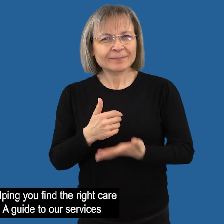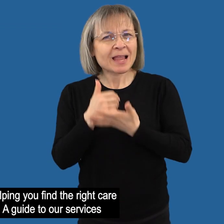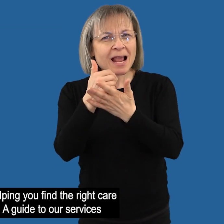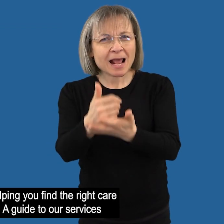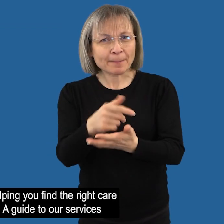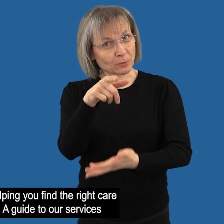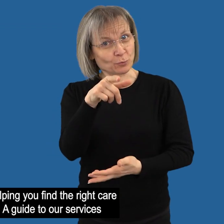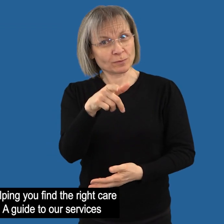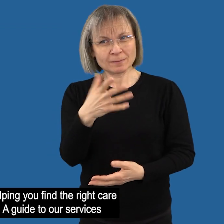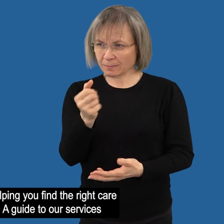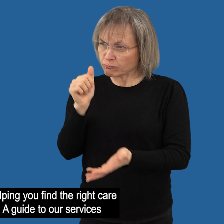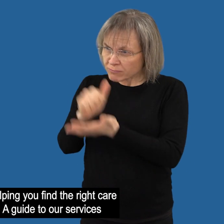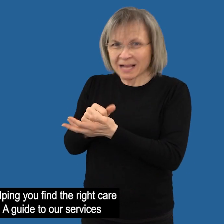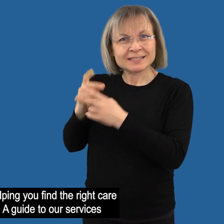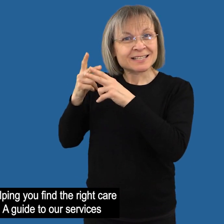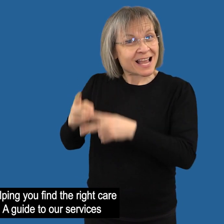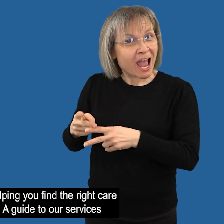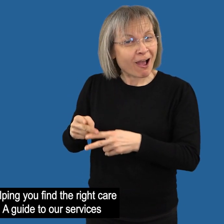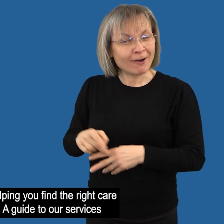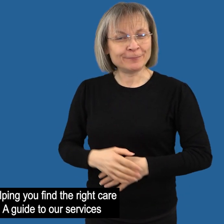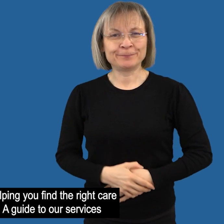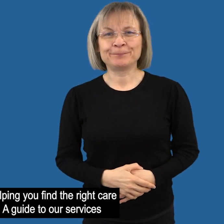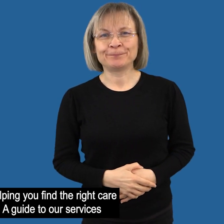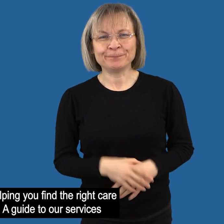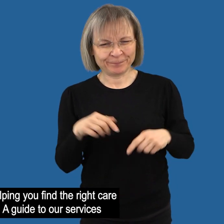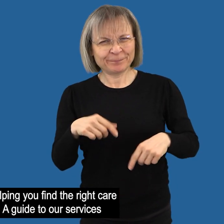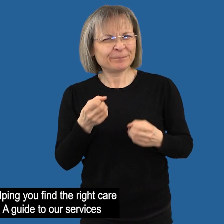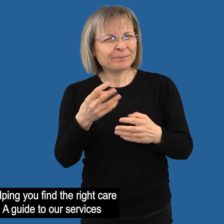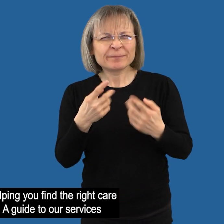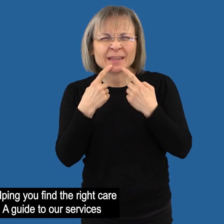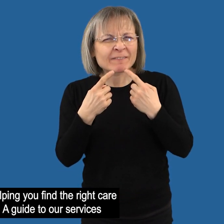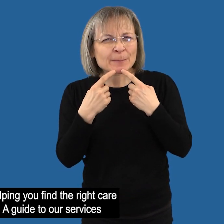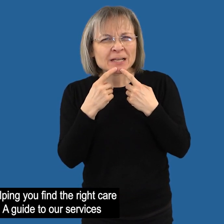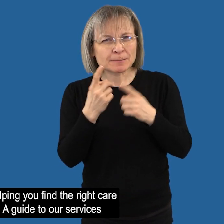helping you find the right care. A guide to our services.